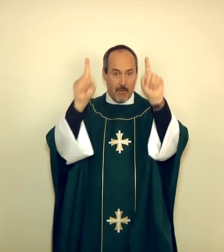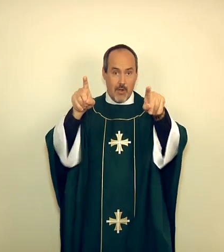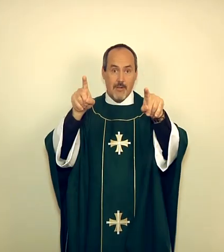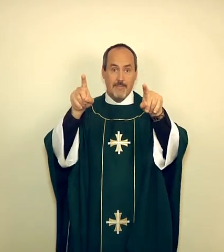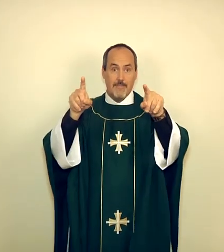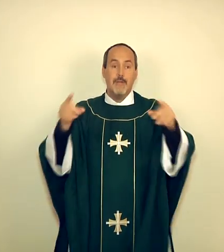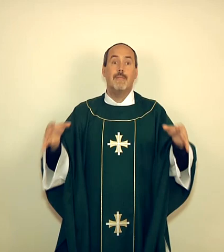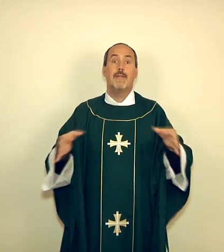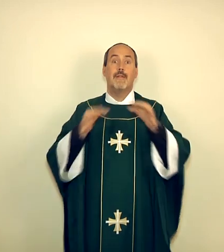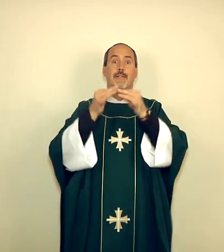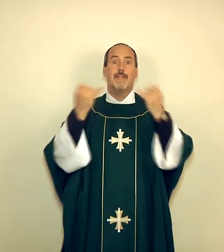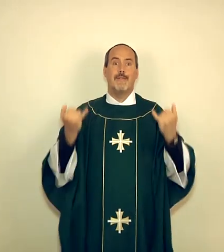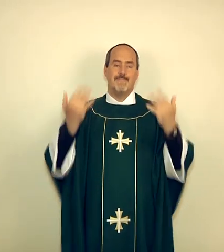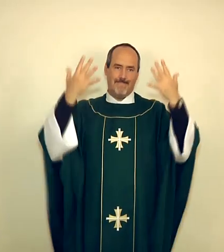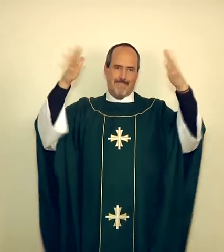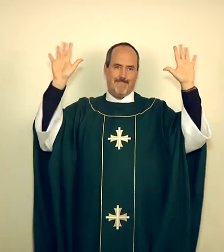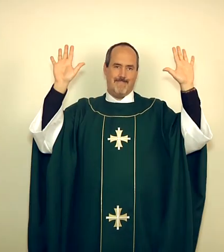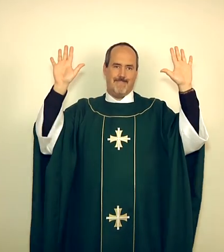Go forth. The Mass is ended.